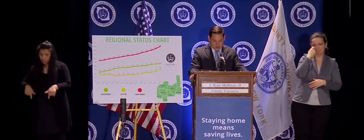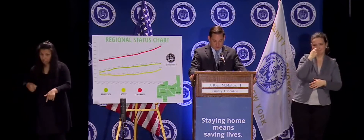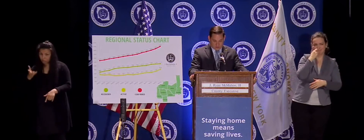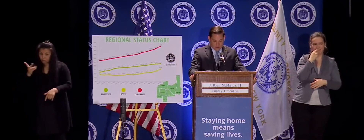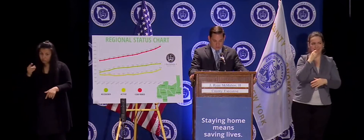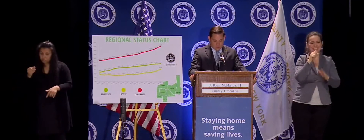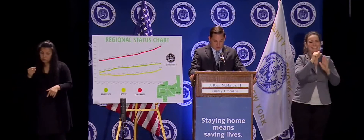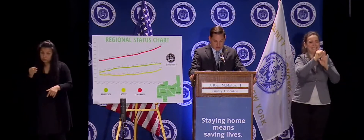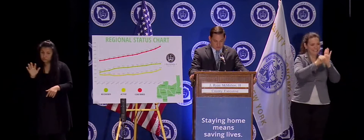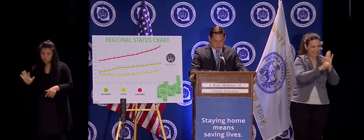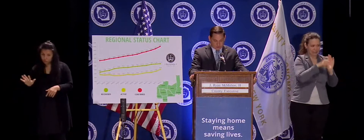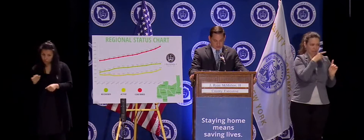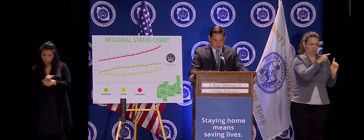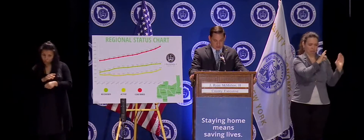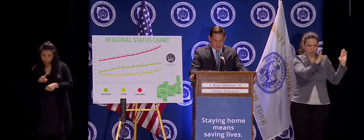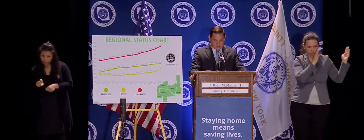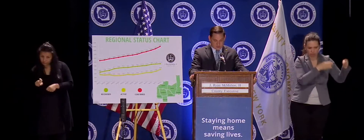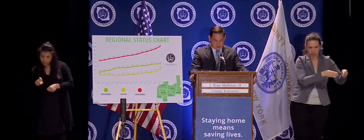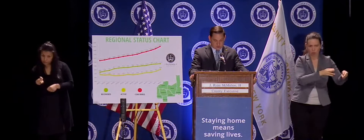So out of that, we have